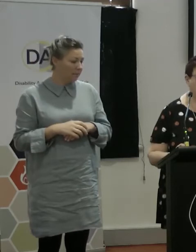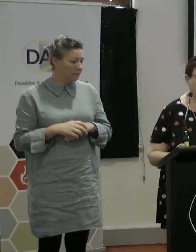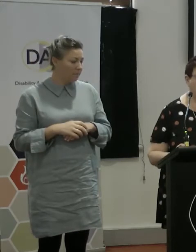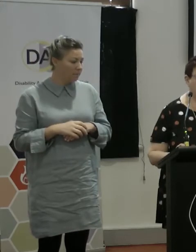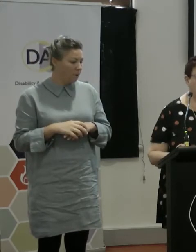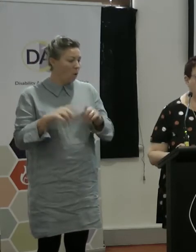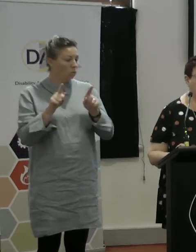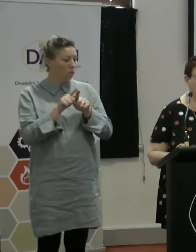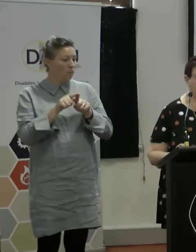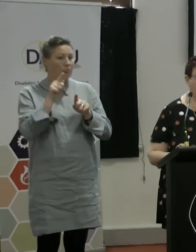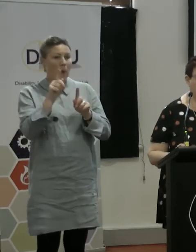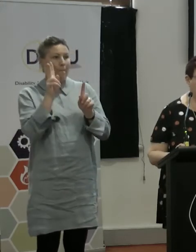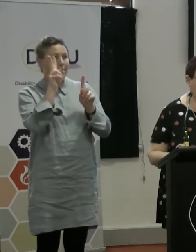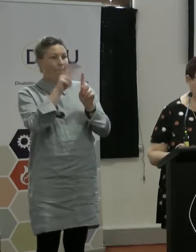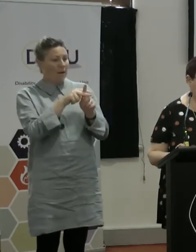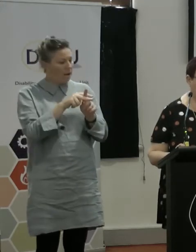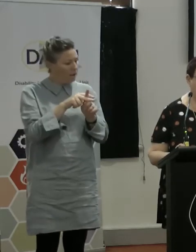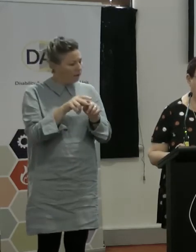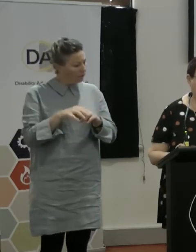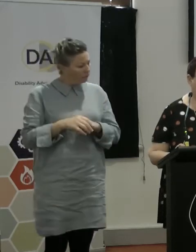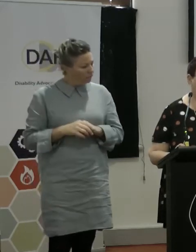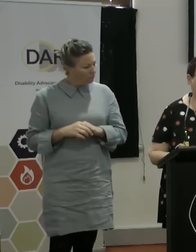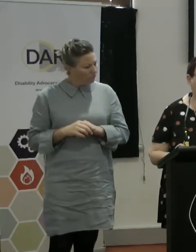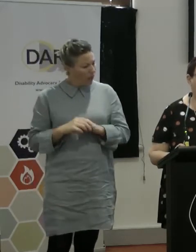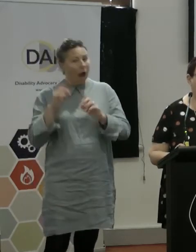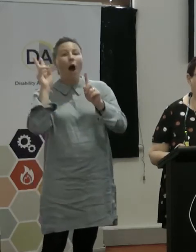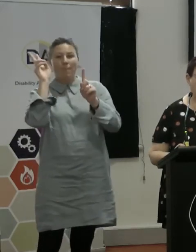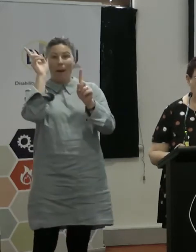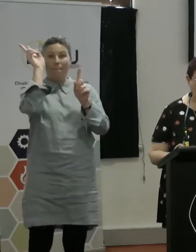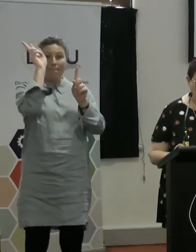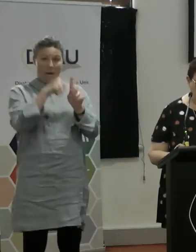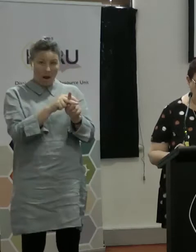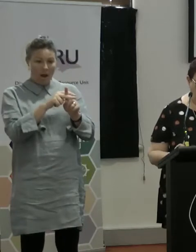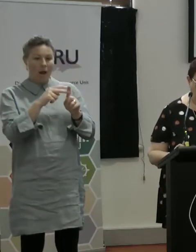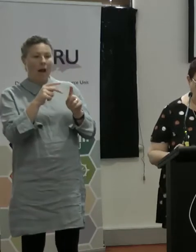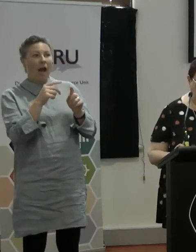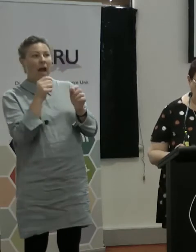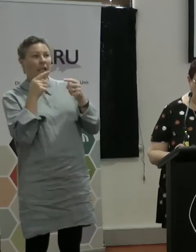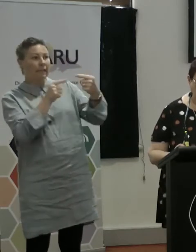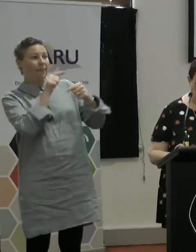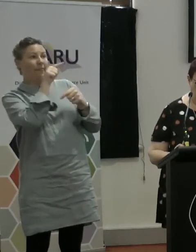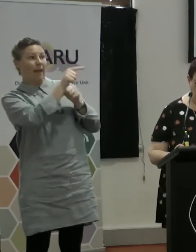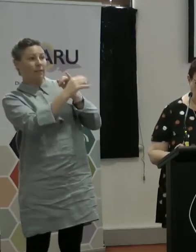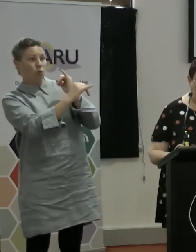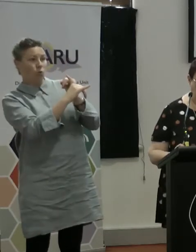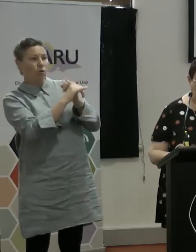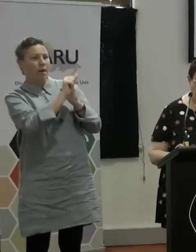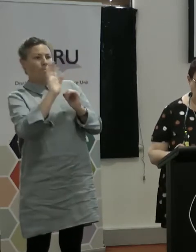Scheme. Some of the technicalities will be explained by AidAn from the legal